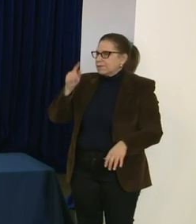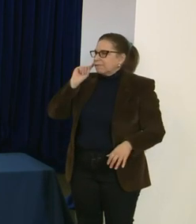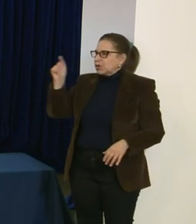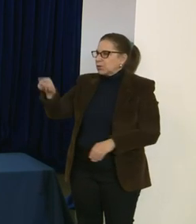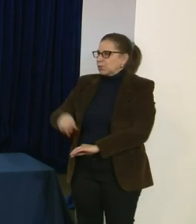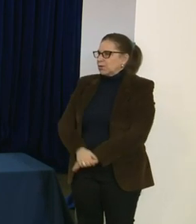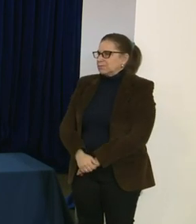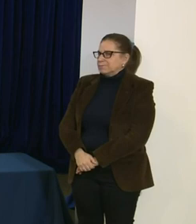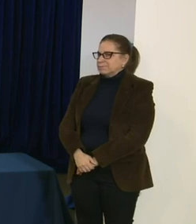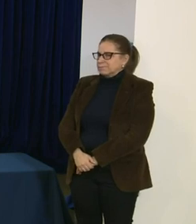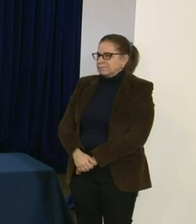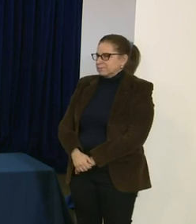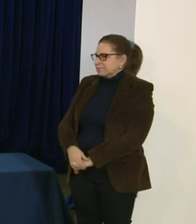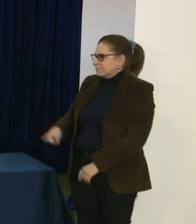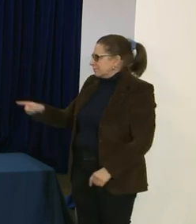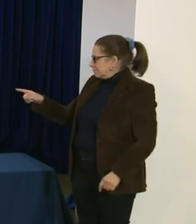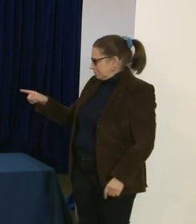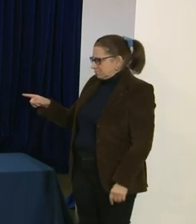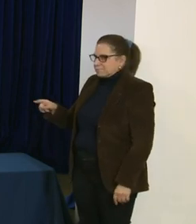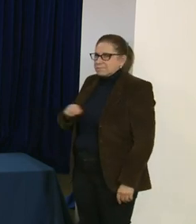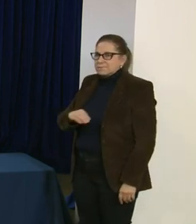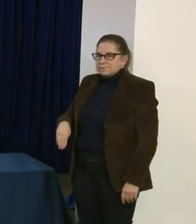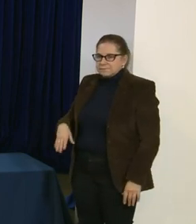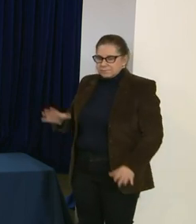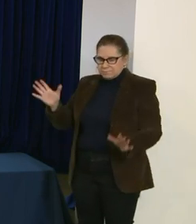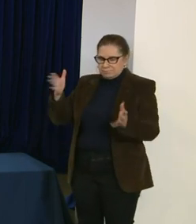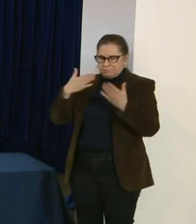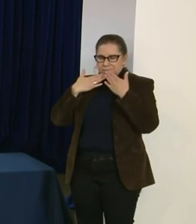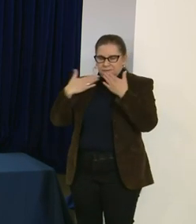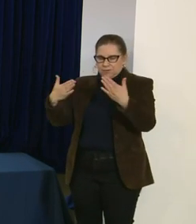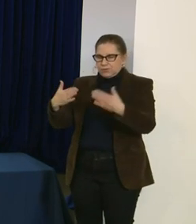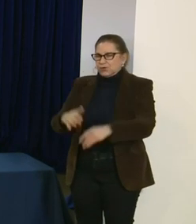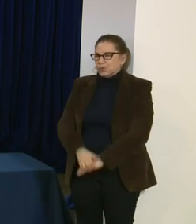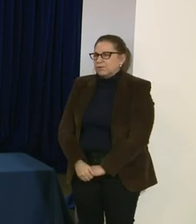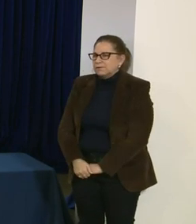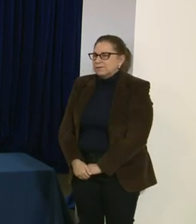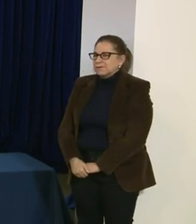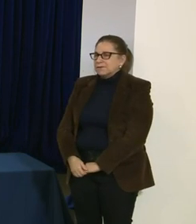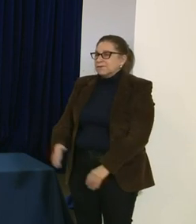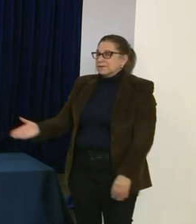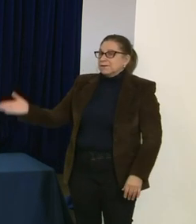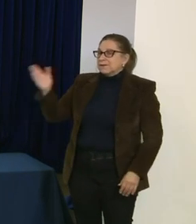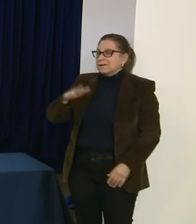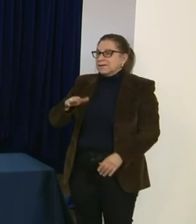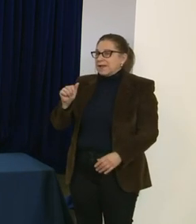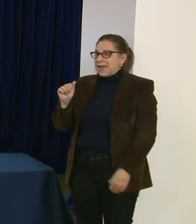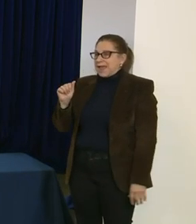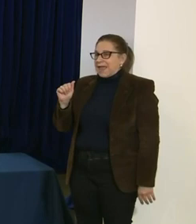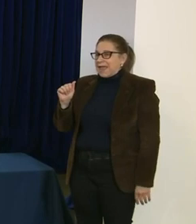Okay, thank you. We'll go next to our next question. Anise Jenkins in Ward 4. Anise?